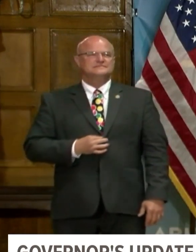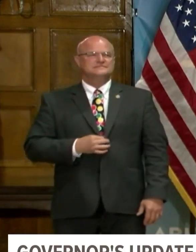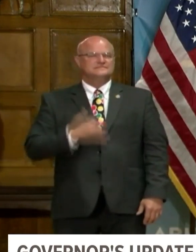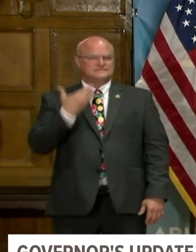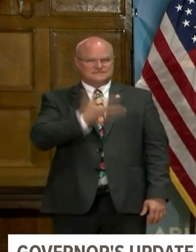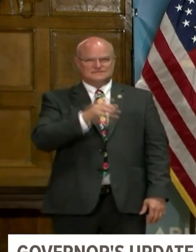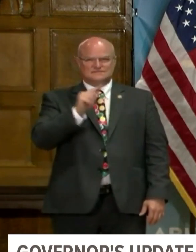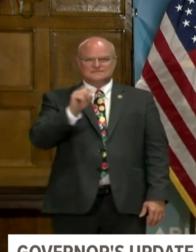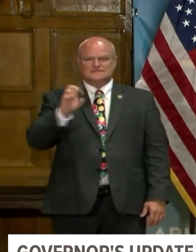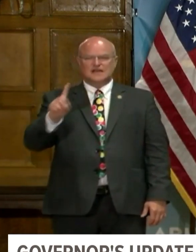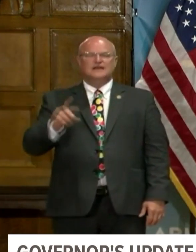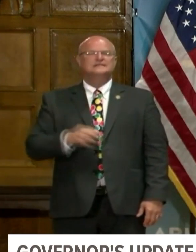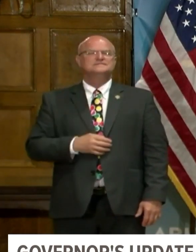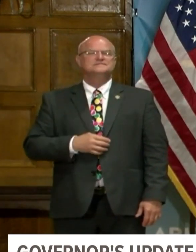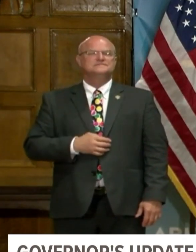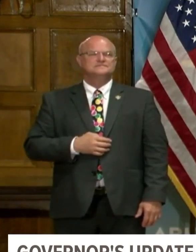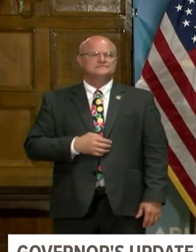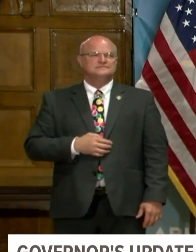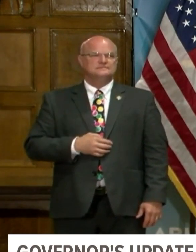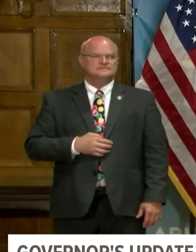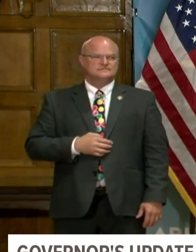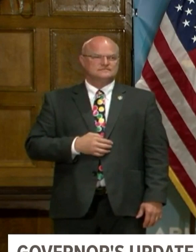Secretary